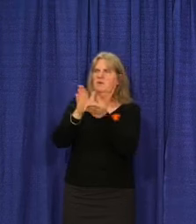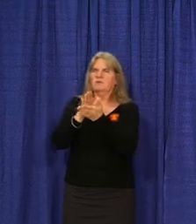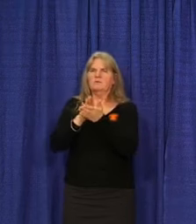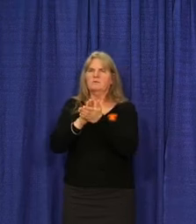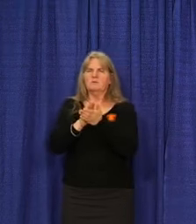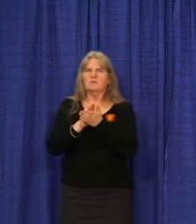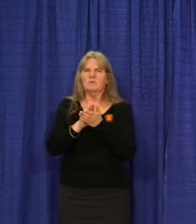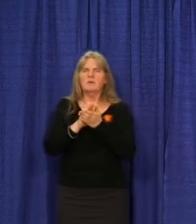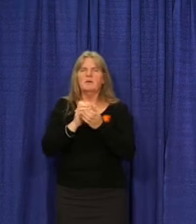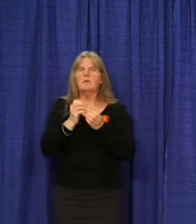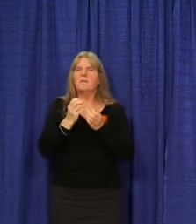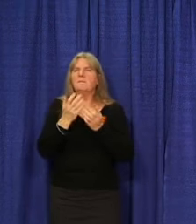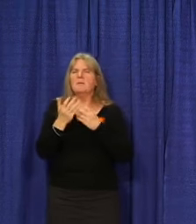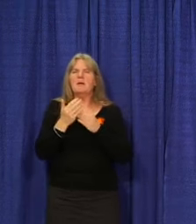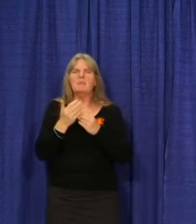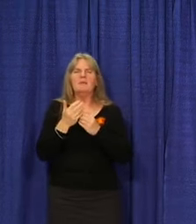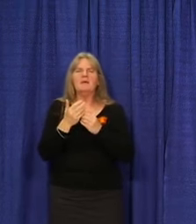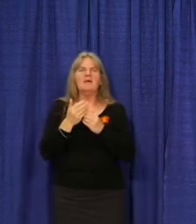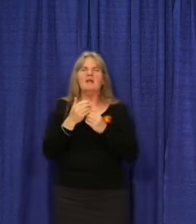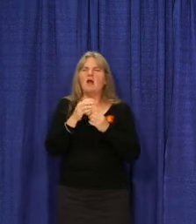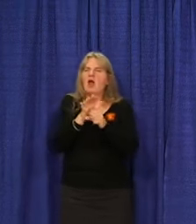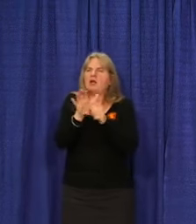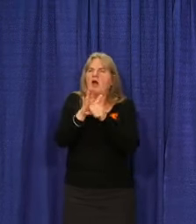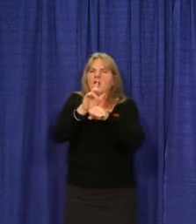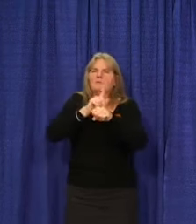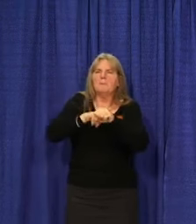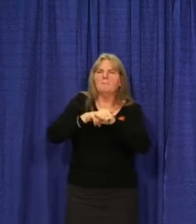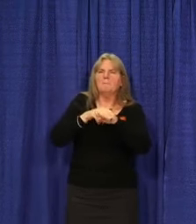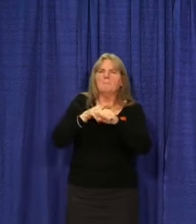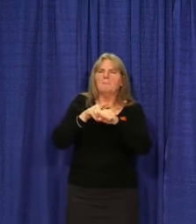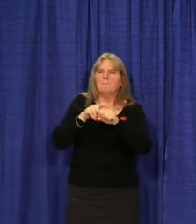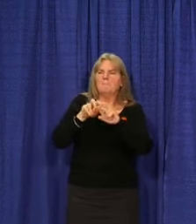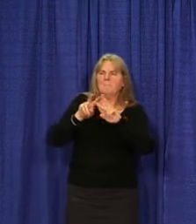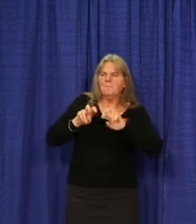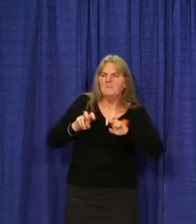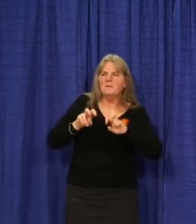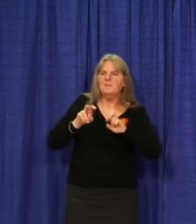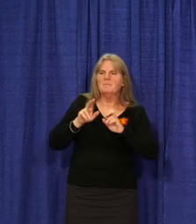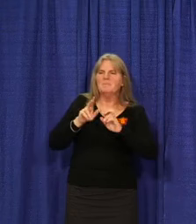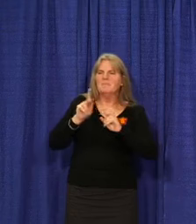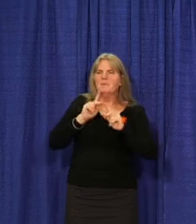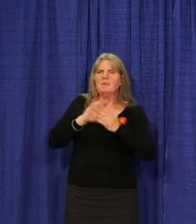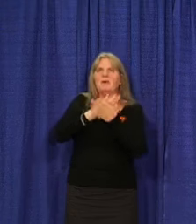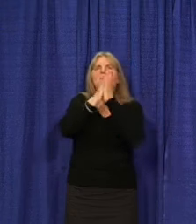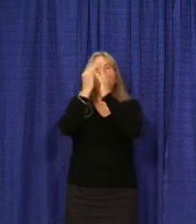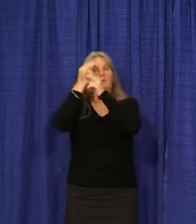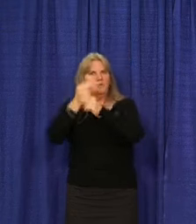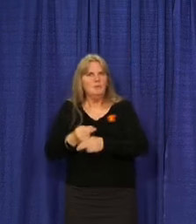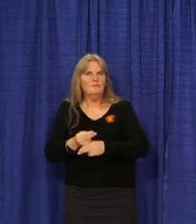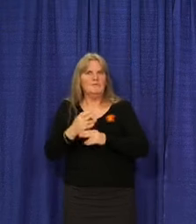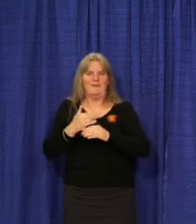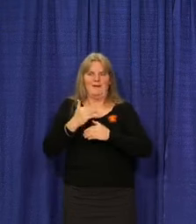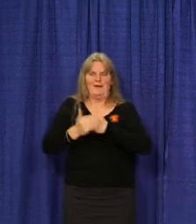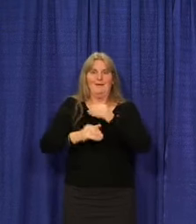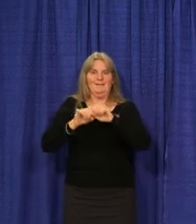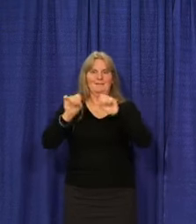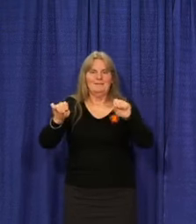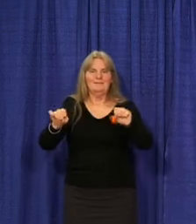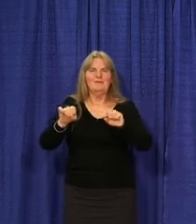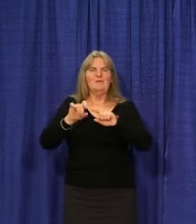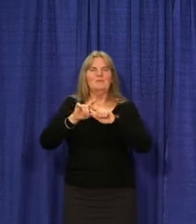be too early to get too much of a sense, just as because people are getting used to it. But it's definitely something that we will